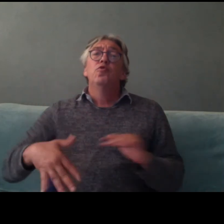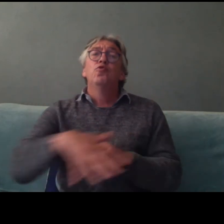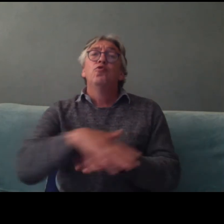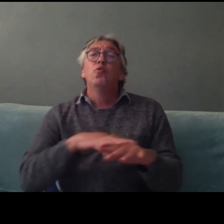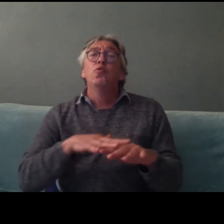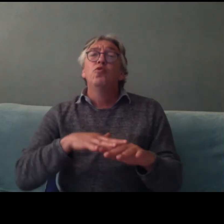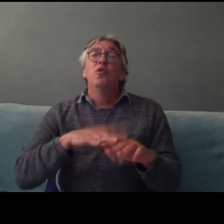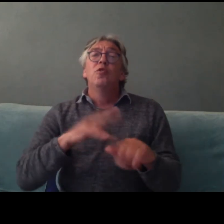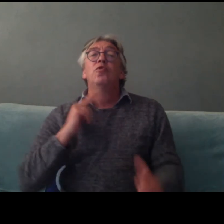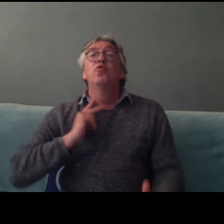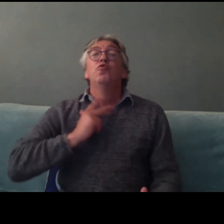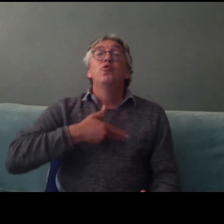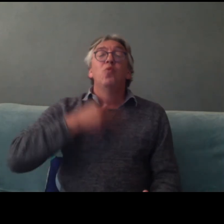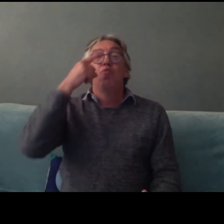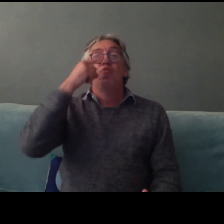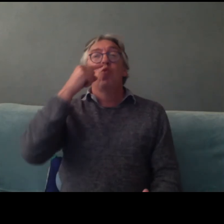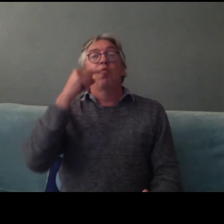everyday life of the person.